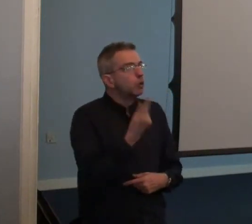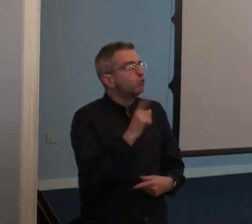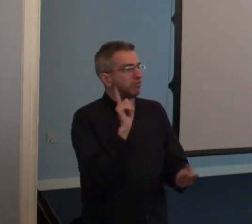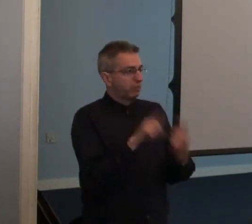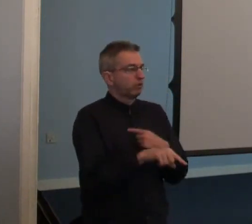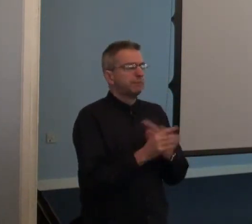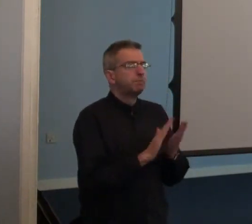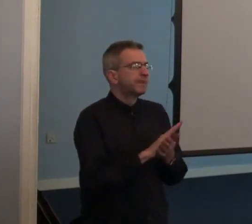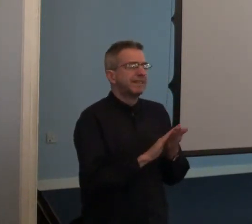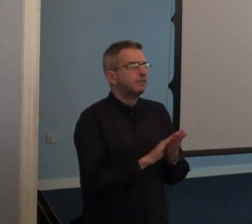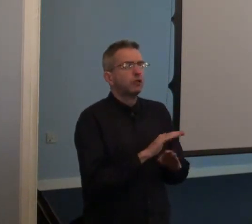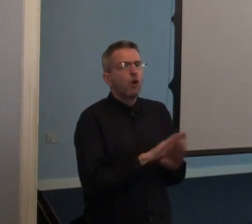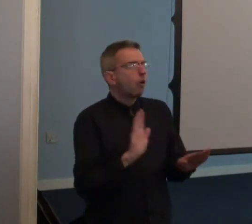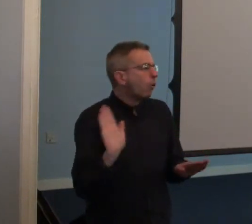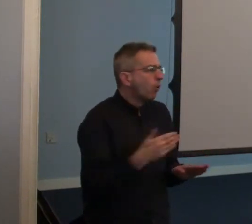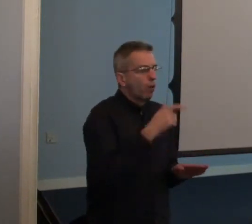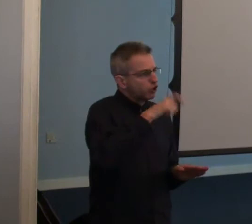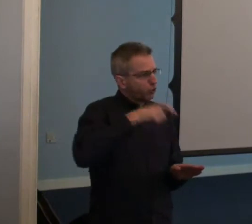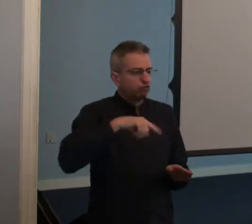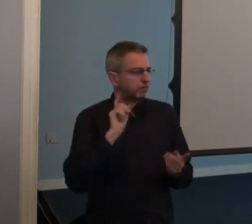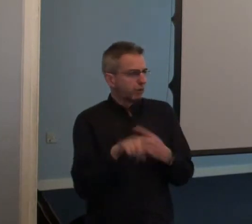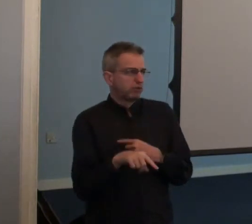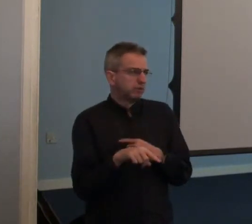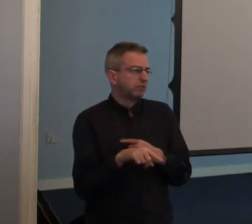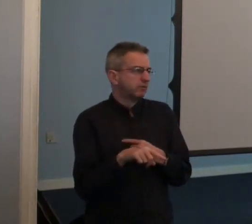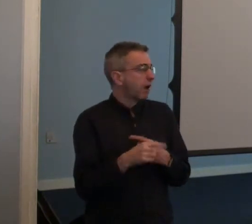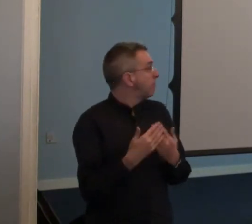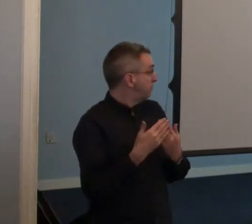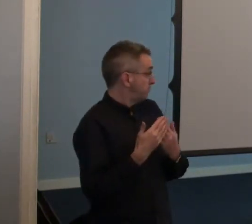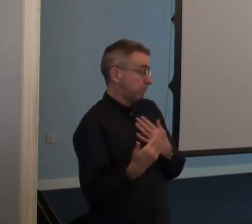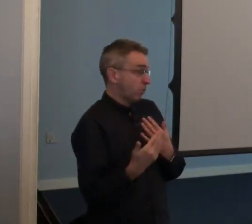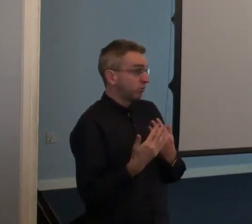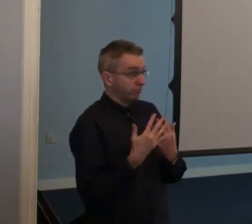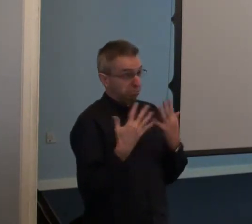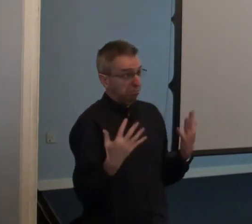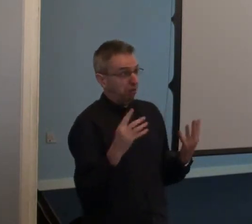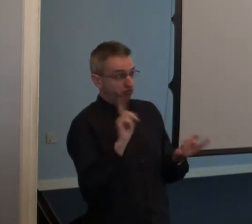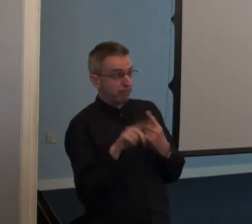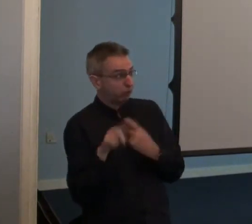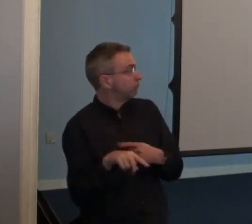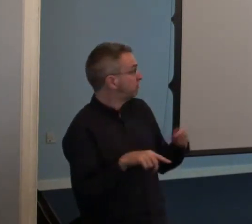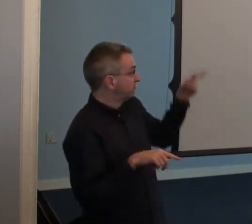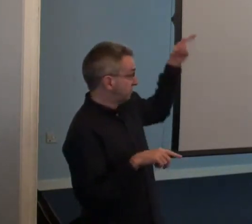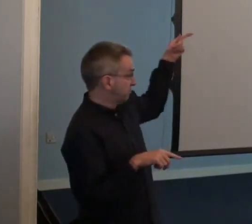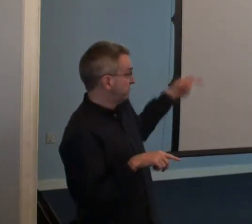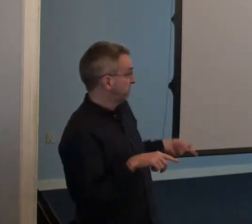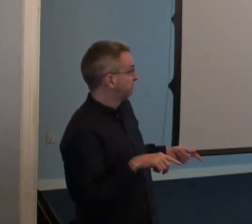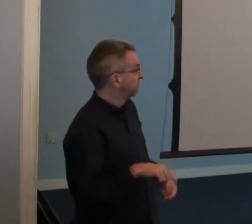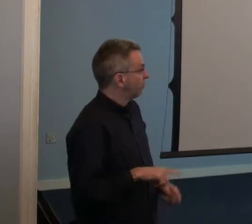This, you'll see, is the number of people who responded. So not everyone responded to that question. Most people did. We still did quite a high number, and you'll see